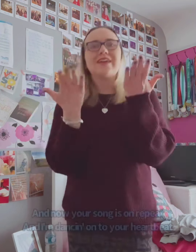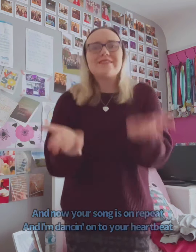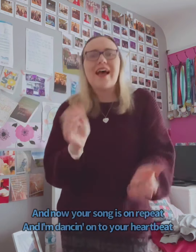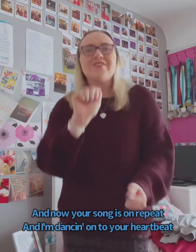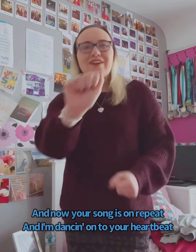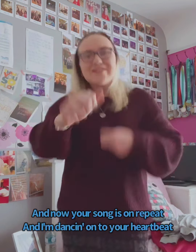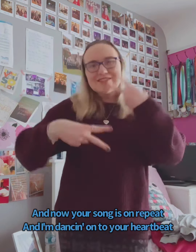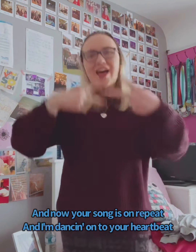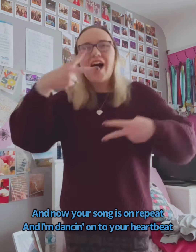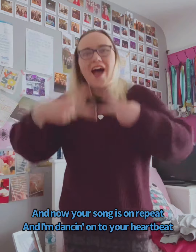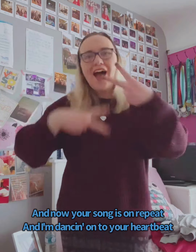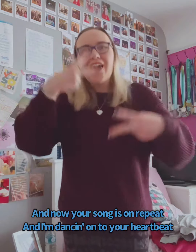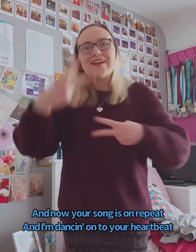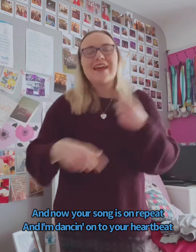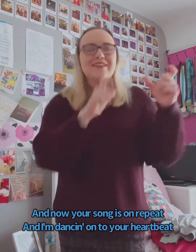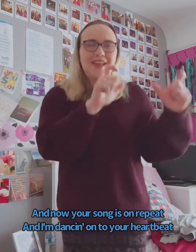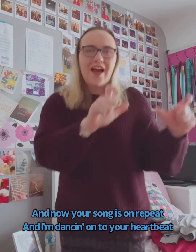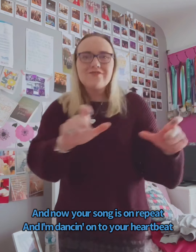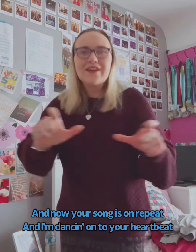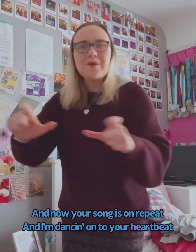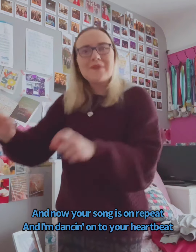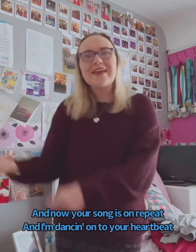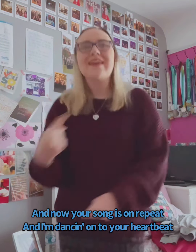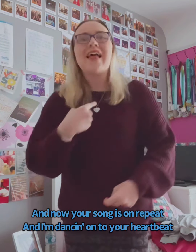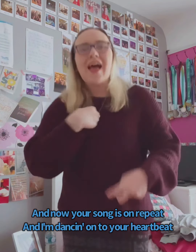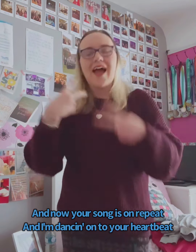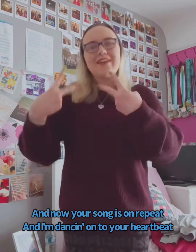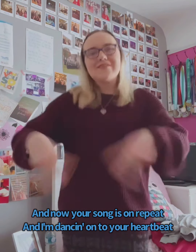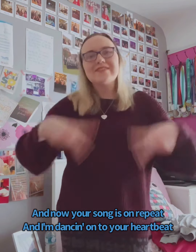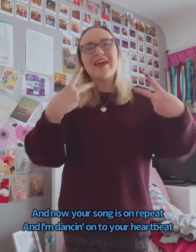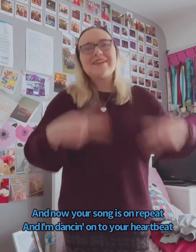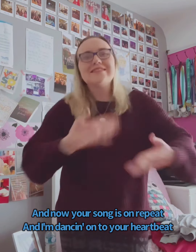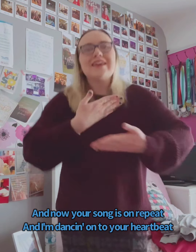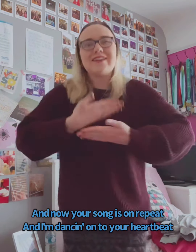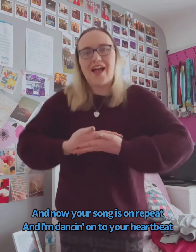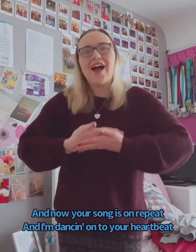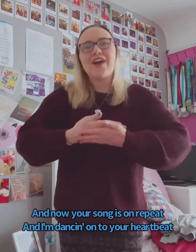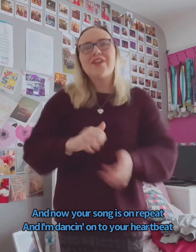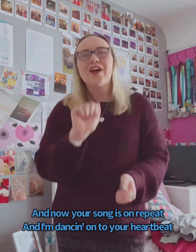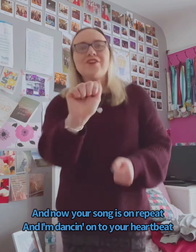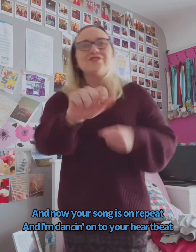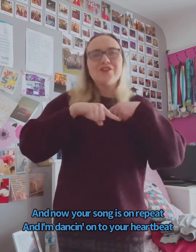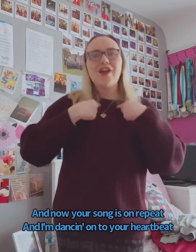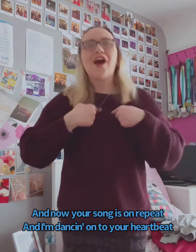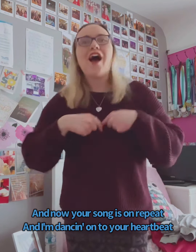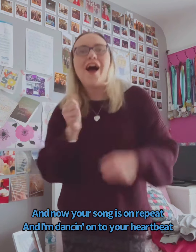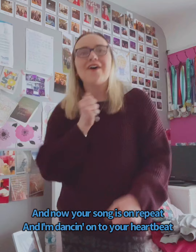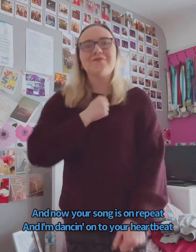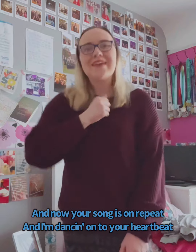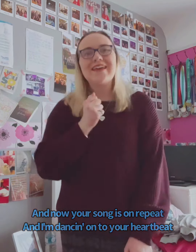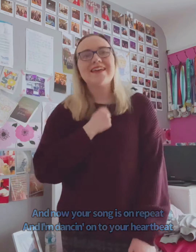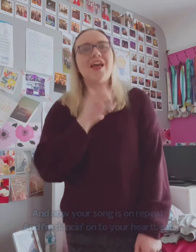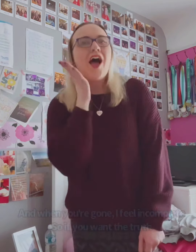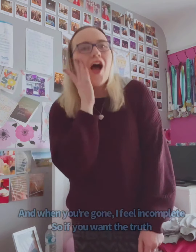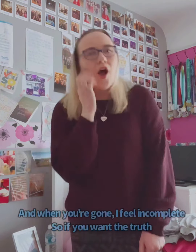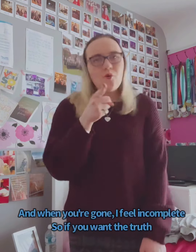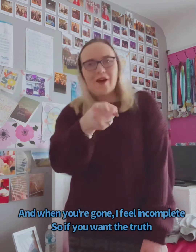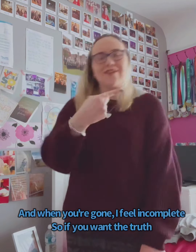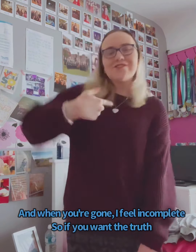And now your song is on repeat And I'm dancing on to your heartbeat